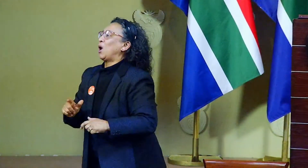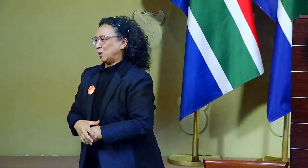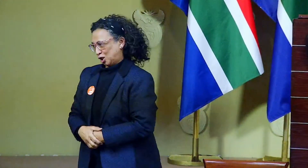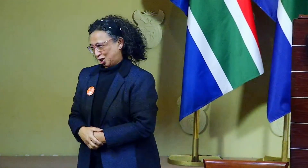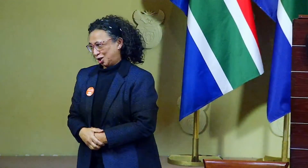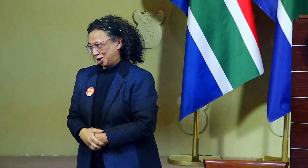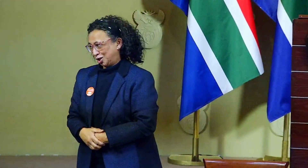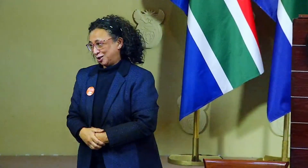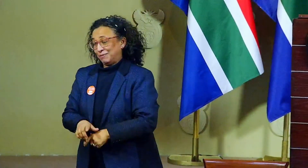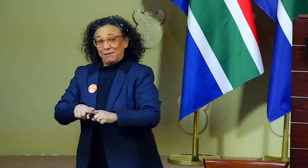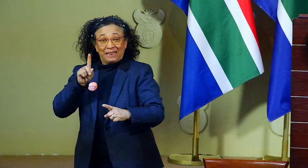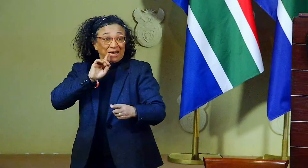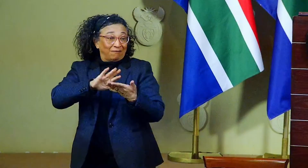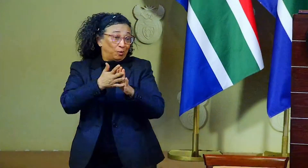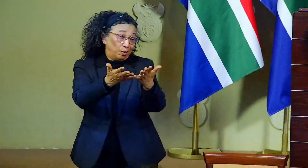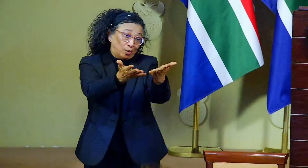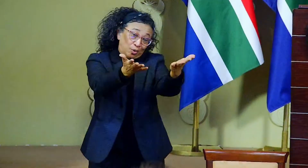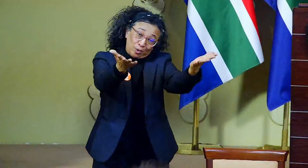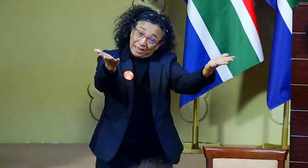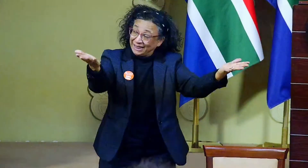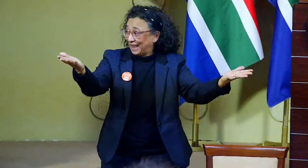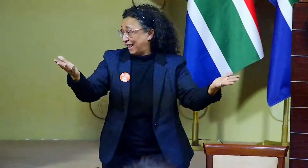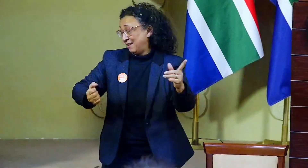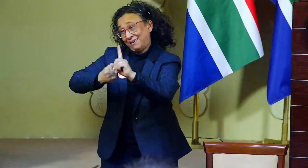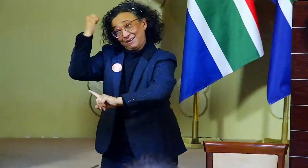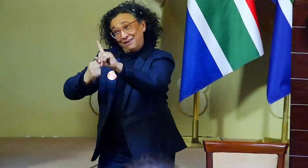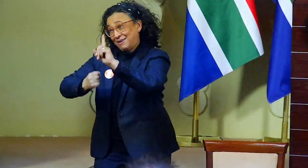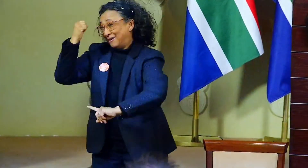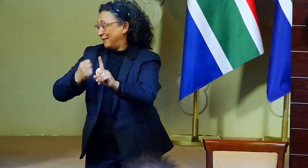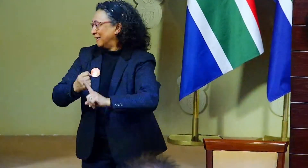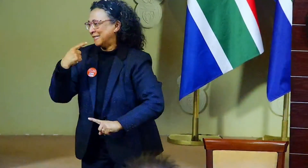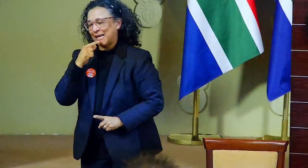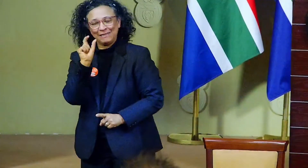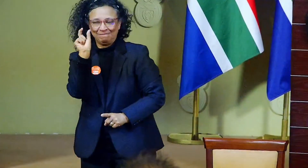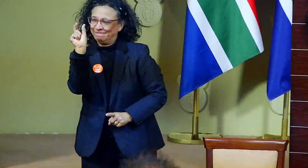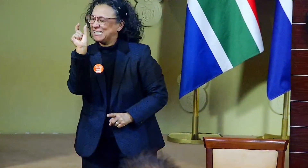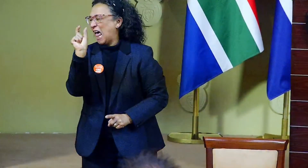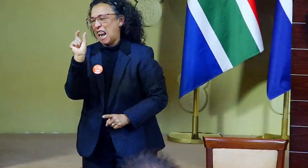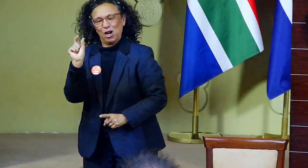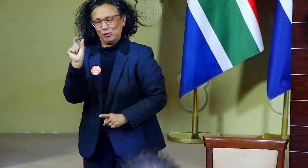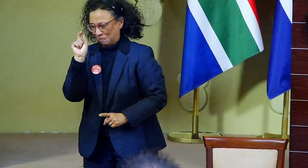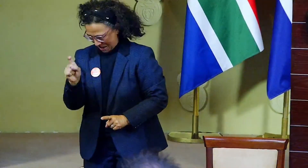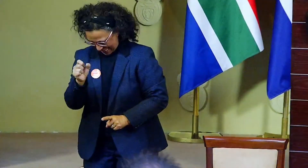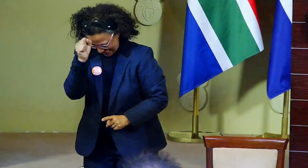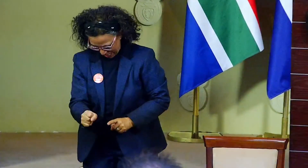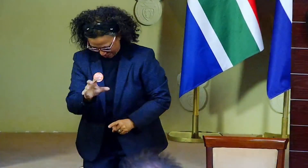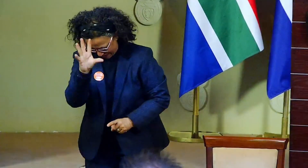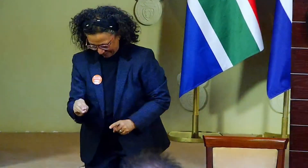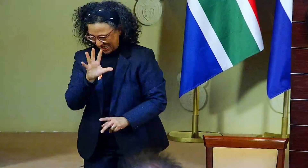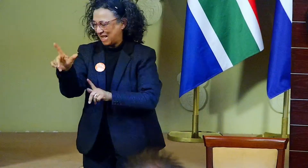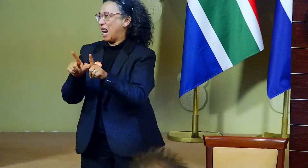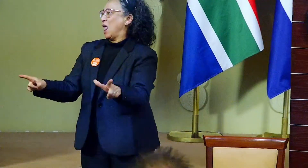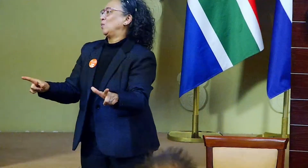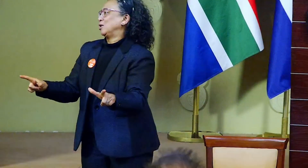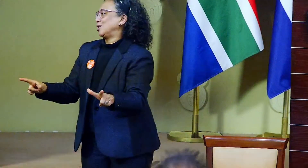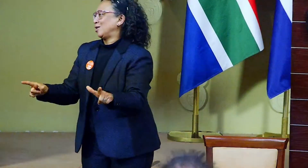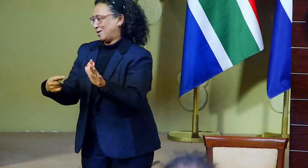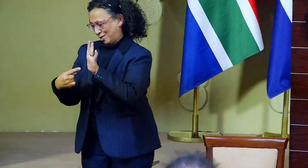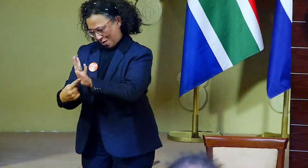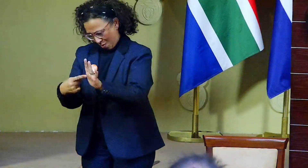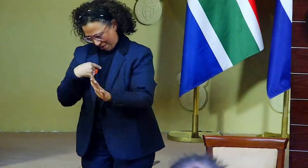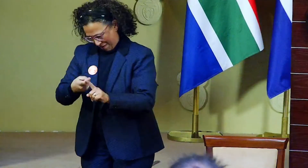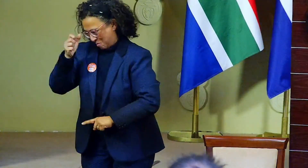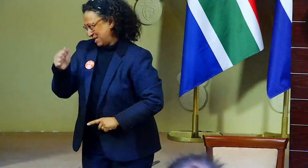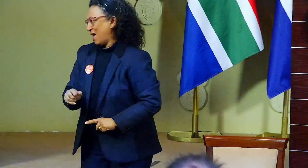for recognizing sign language in the Constitution in 1996. But we were not happy. We